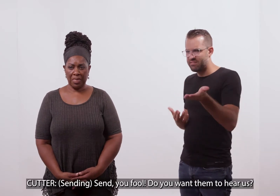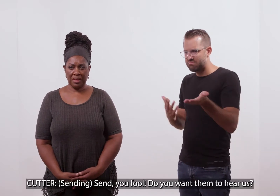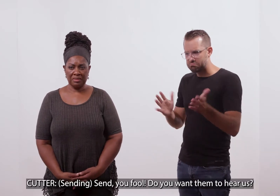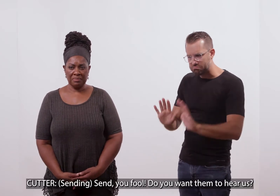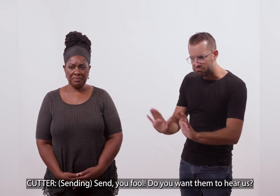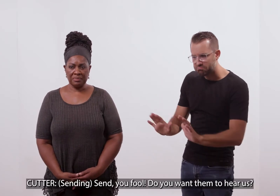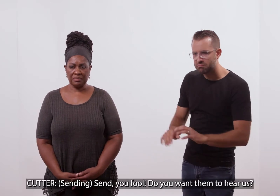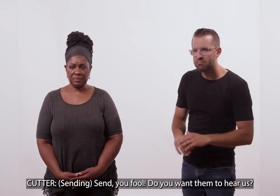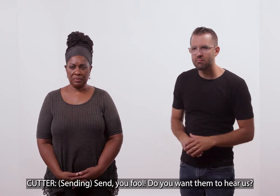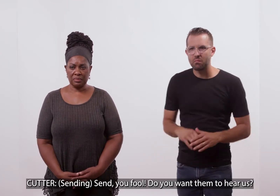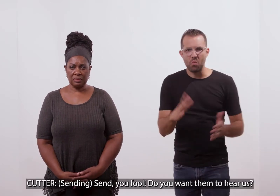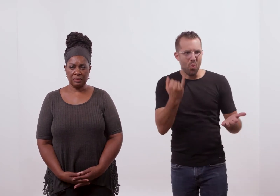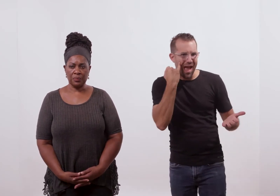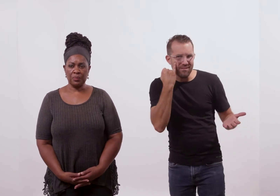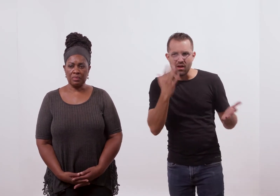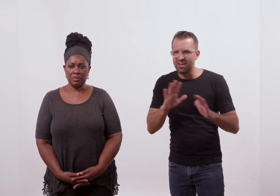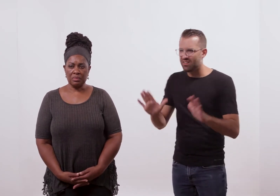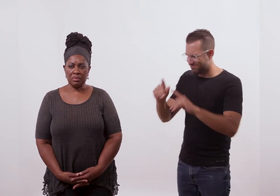fool! Do you want them to hear us?